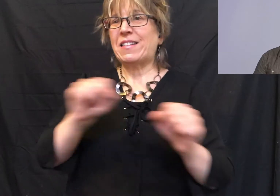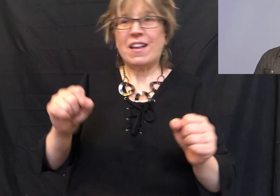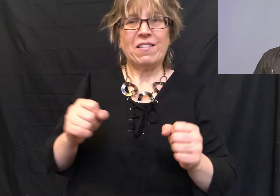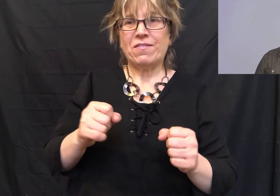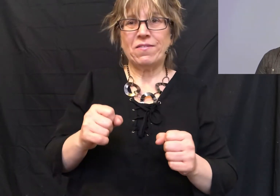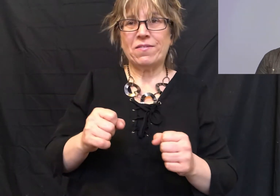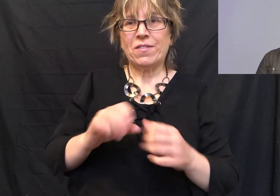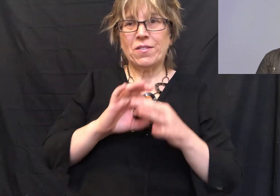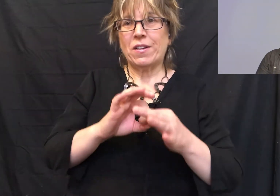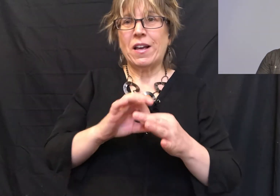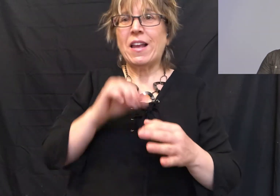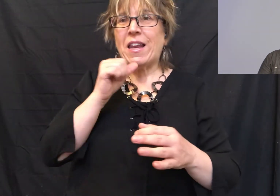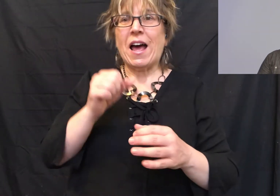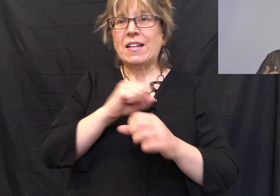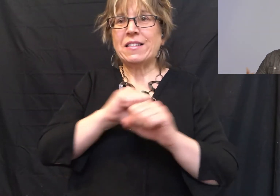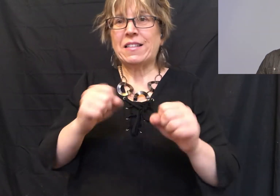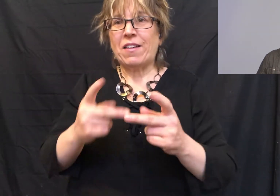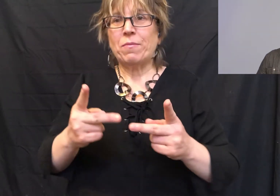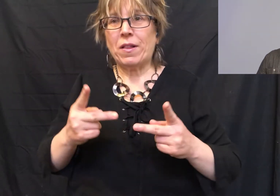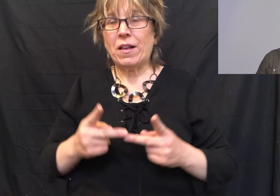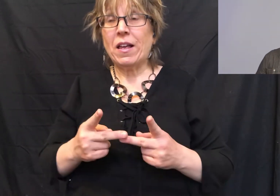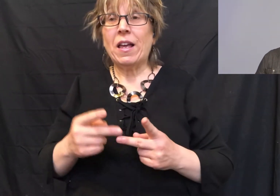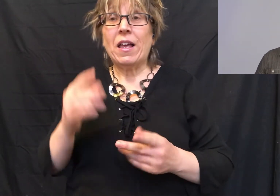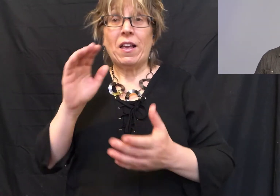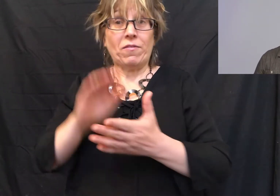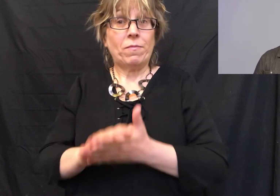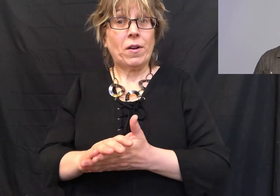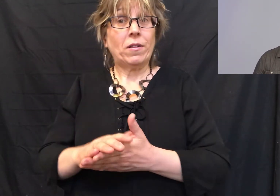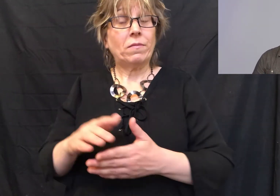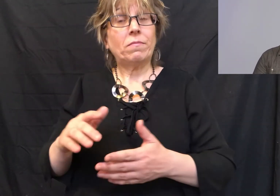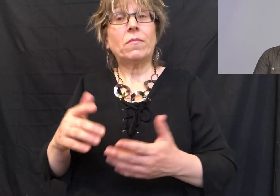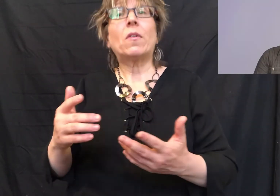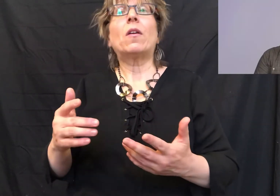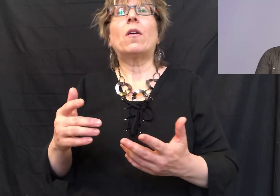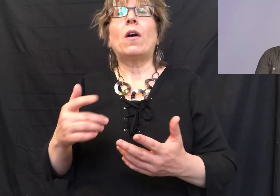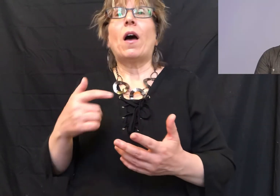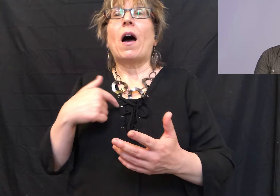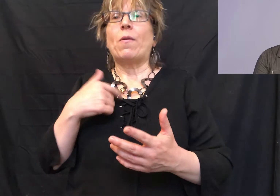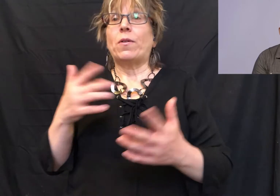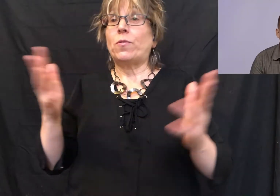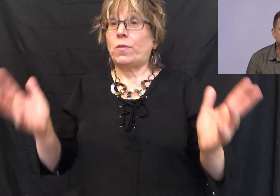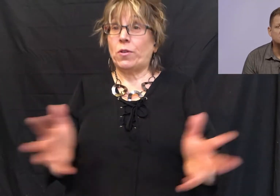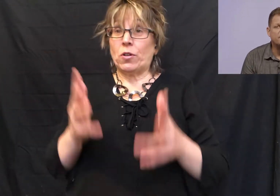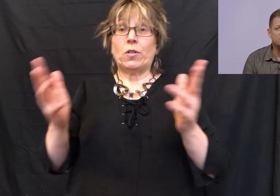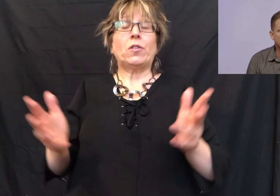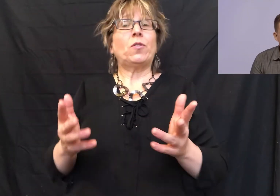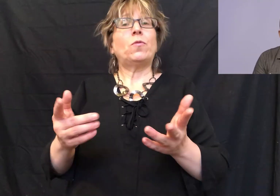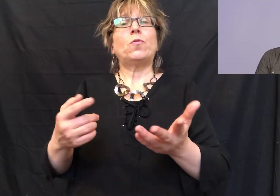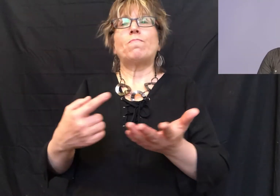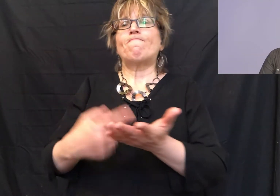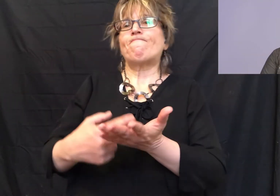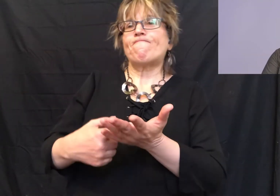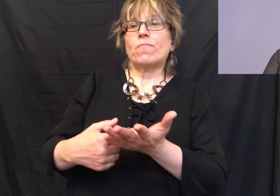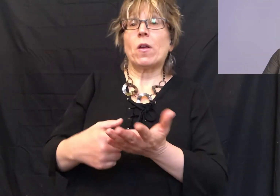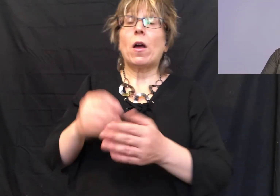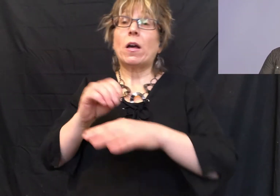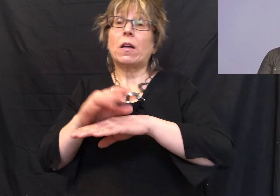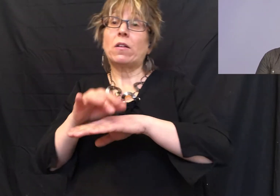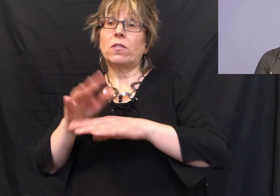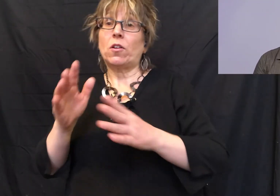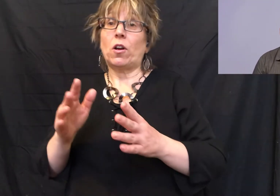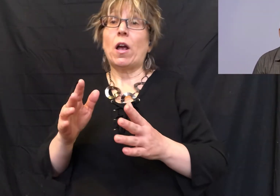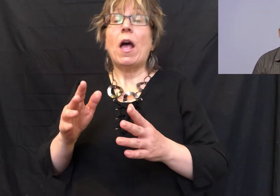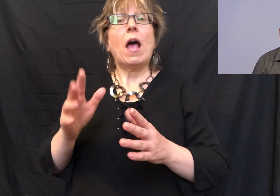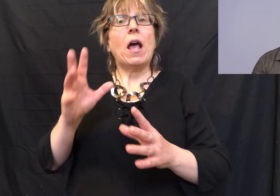That's not a safe place to be. And if you're married and that's the way it's happening, I would encourage you to talk to somebody, talk to a counselor, and get